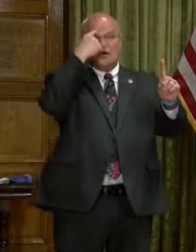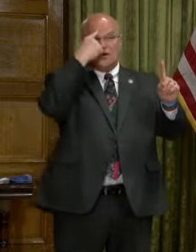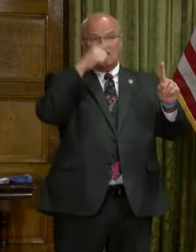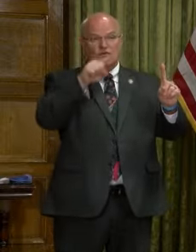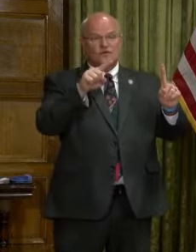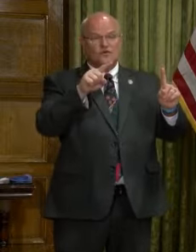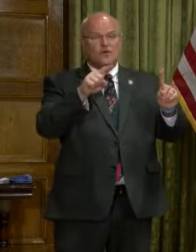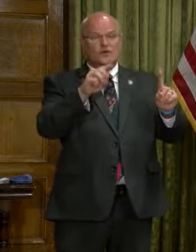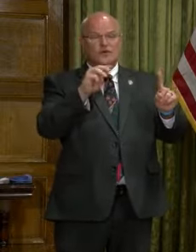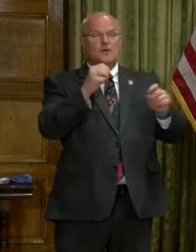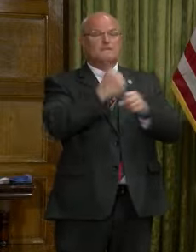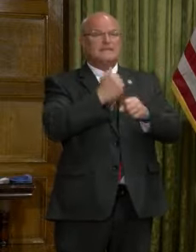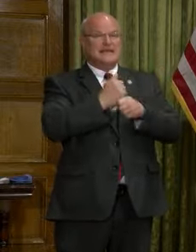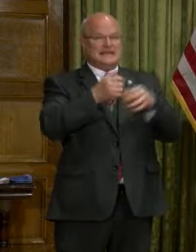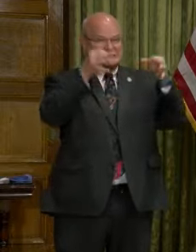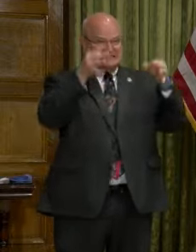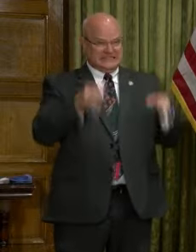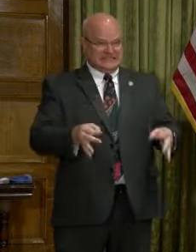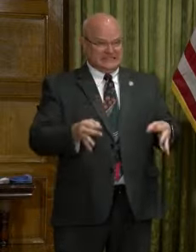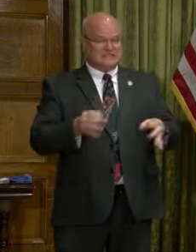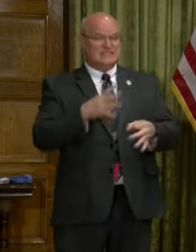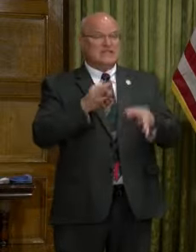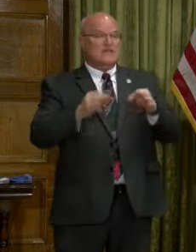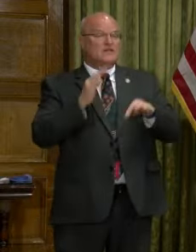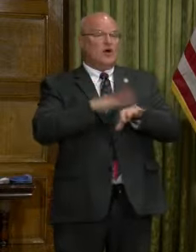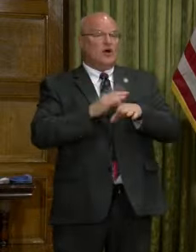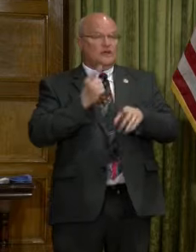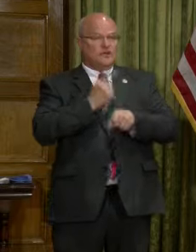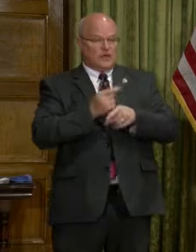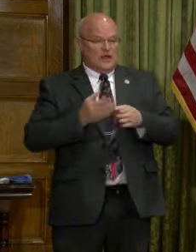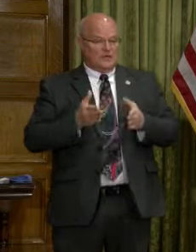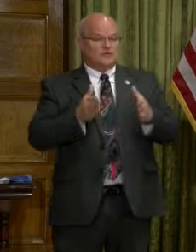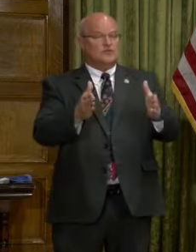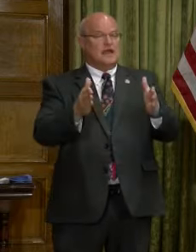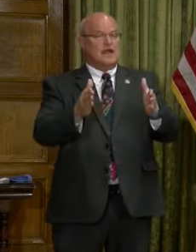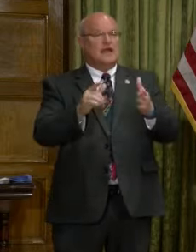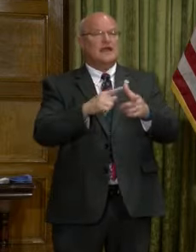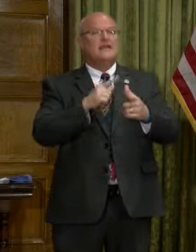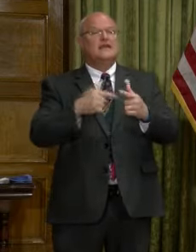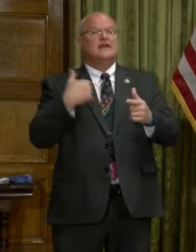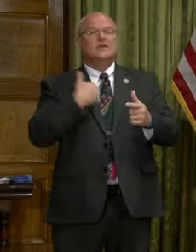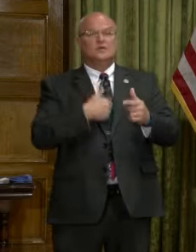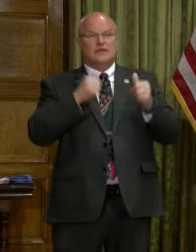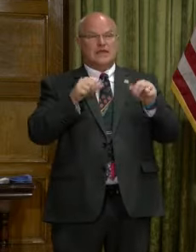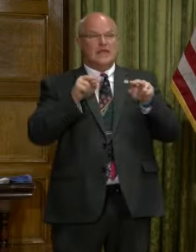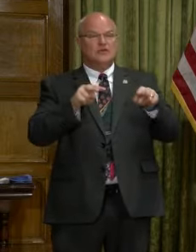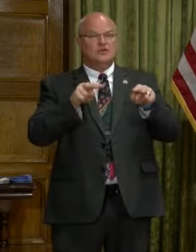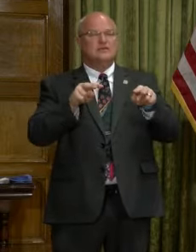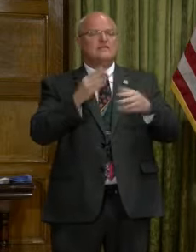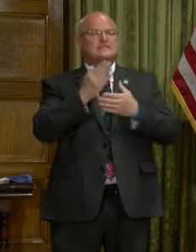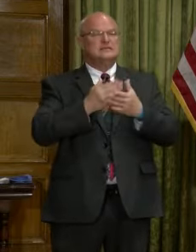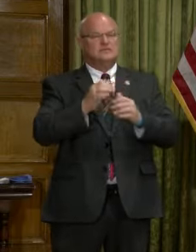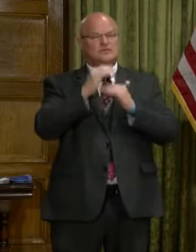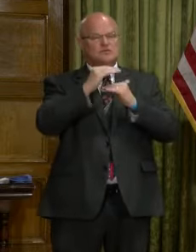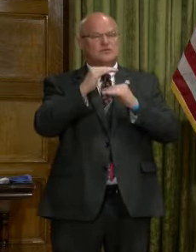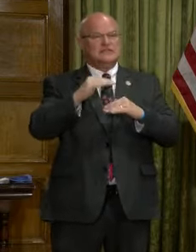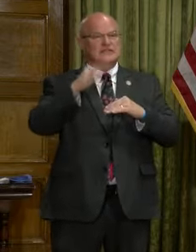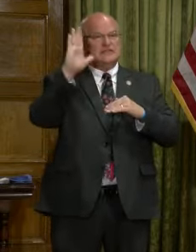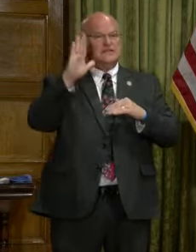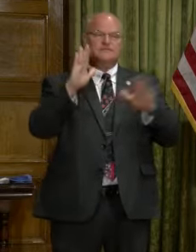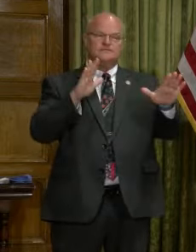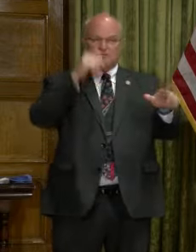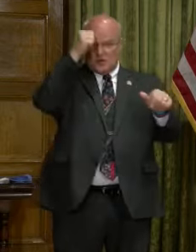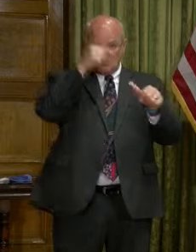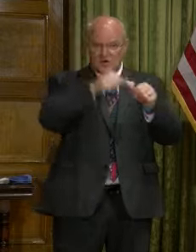for making decisions, and if we're on the right place, then we can look at lifting some of the restrictions. You've